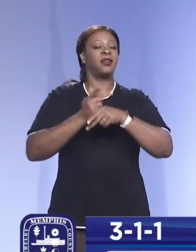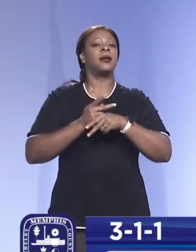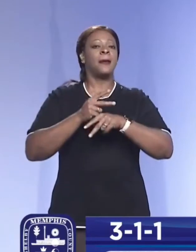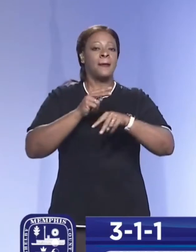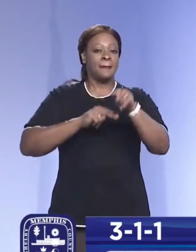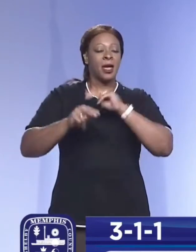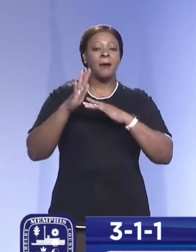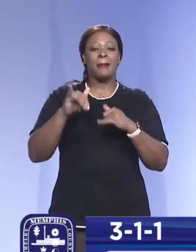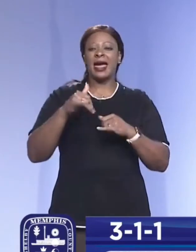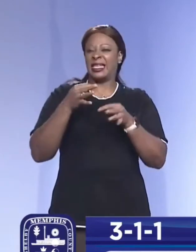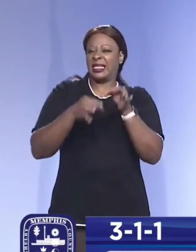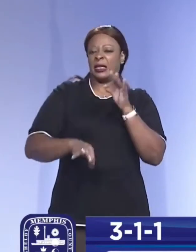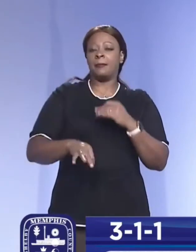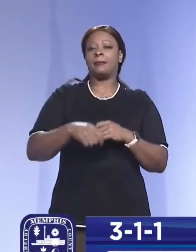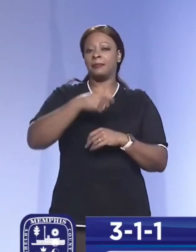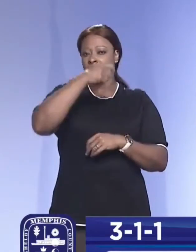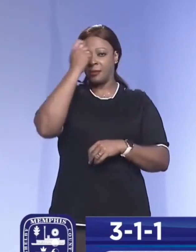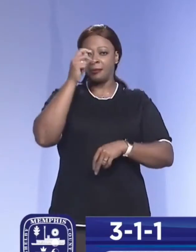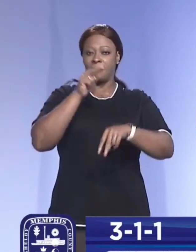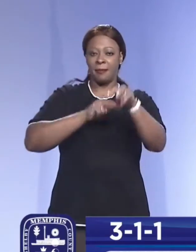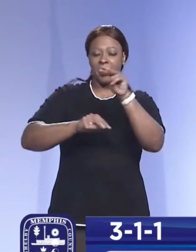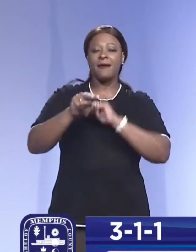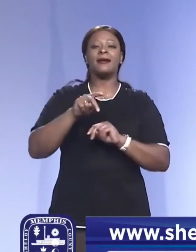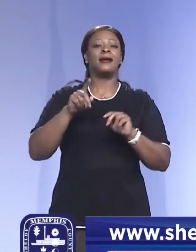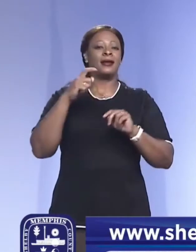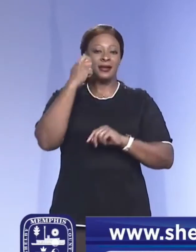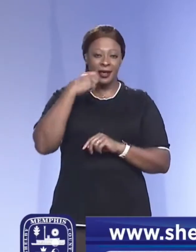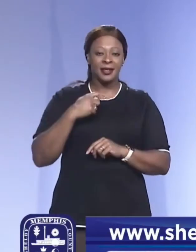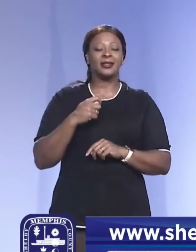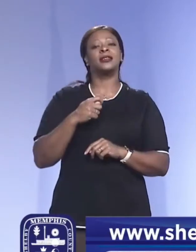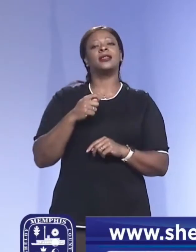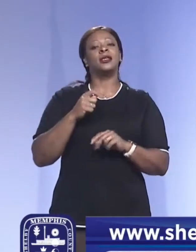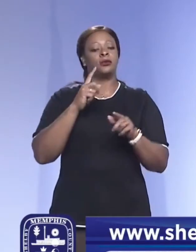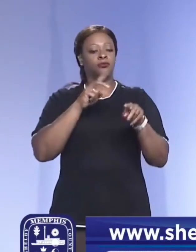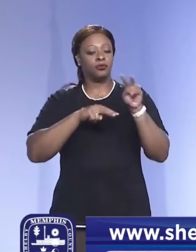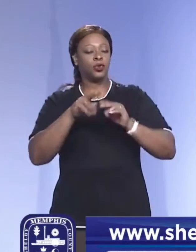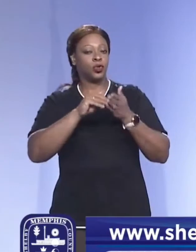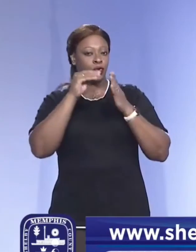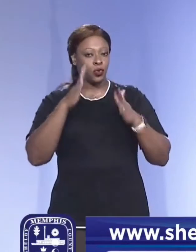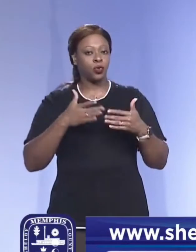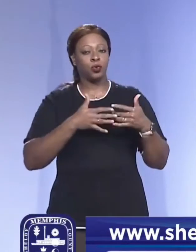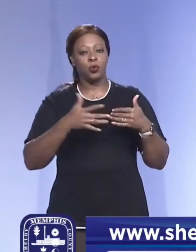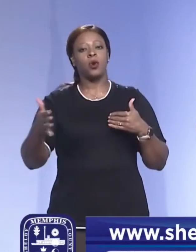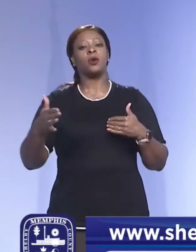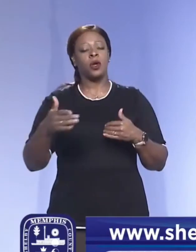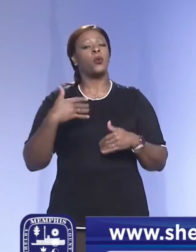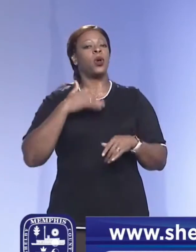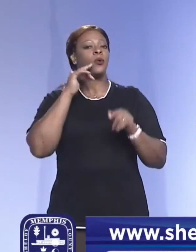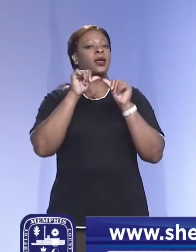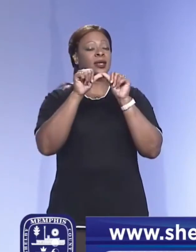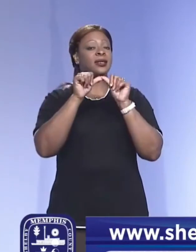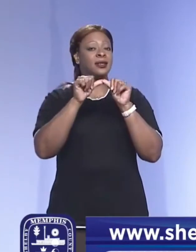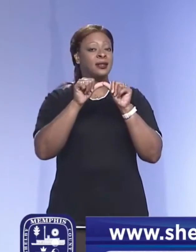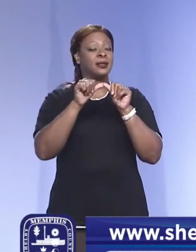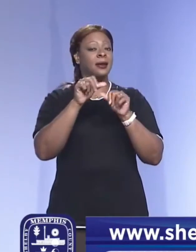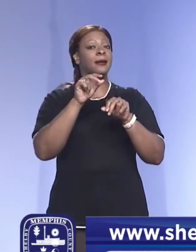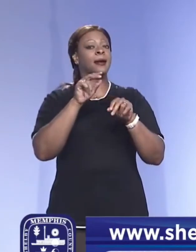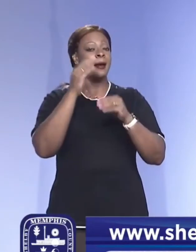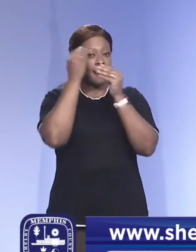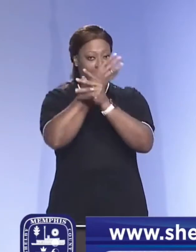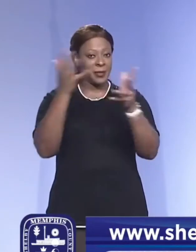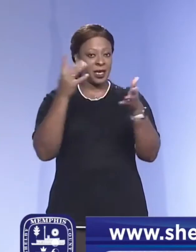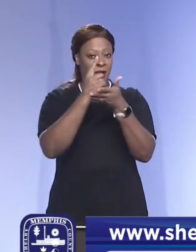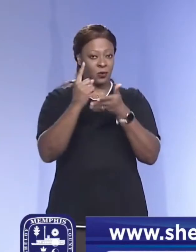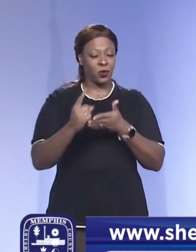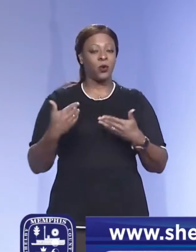monitoring, testing, and tracking for our students throughout the process. We will continue to update on a regular weekly basis, so